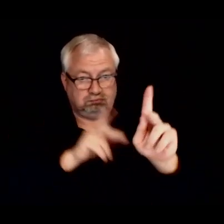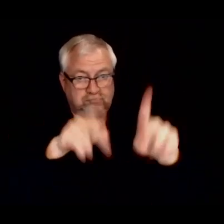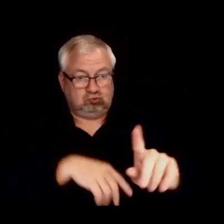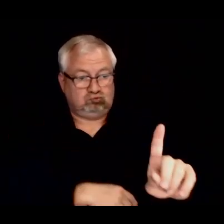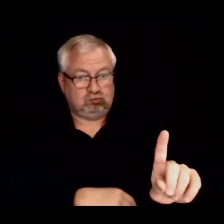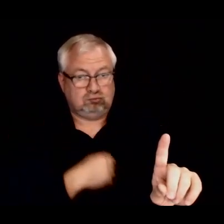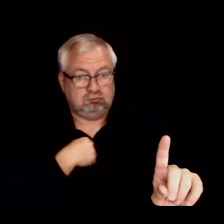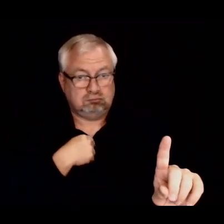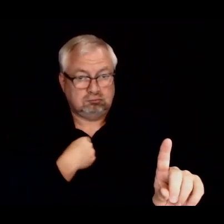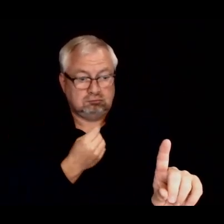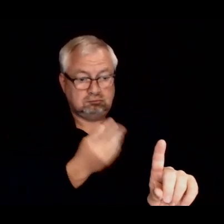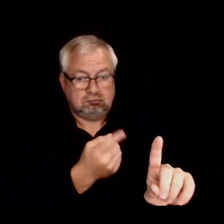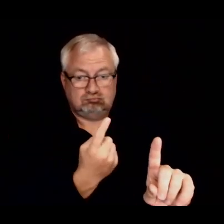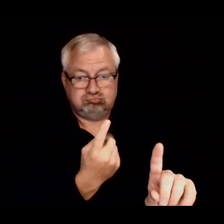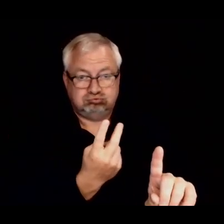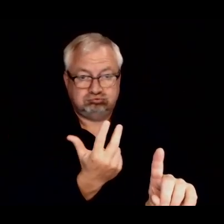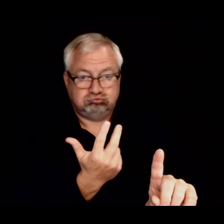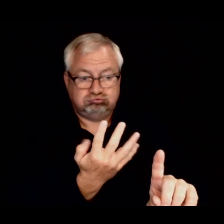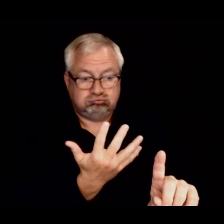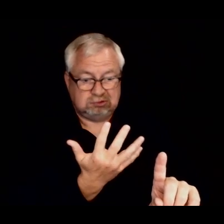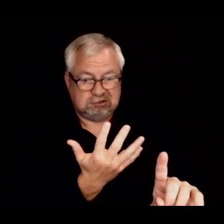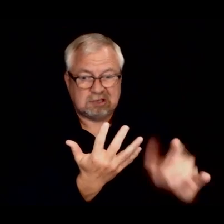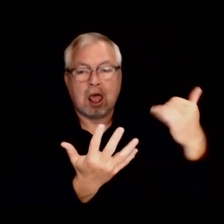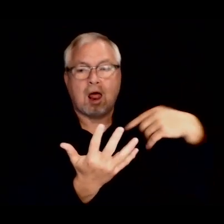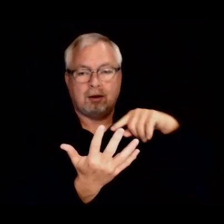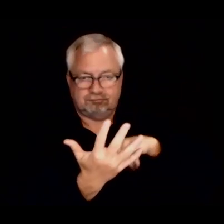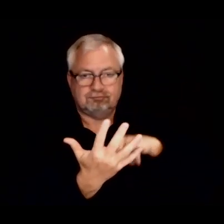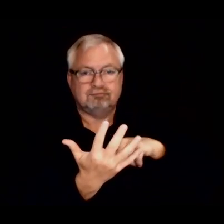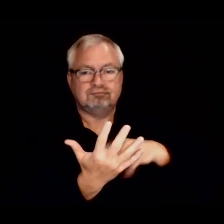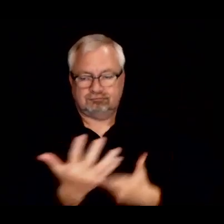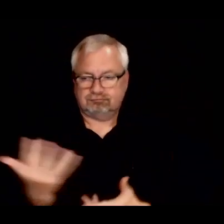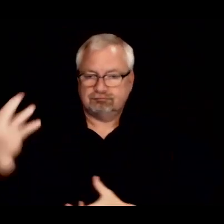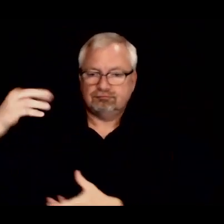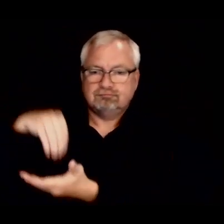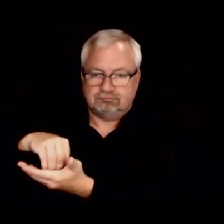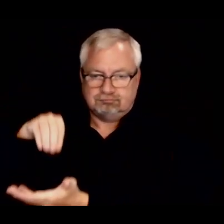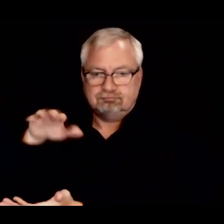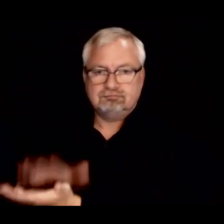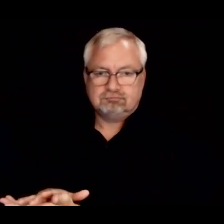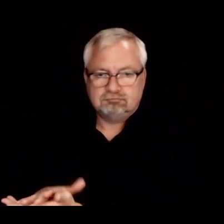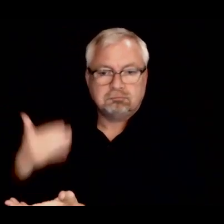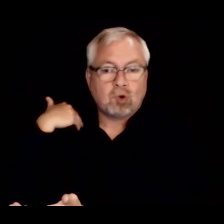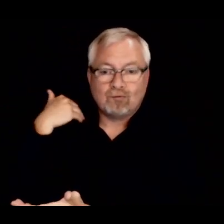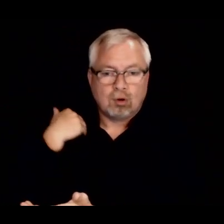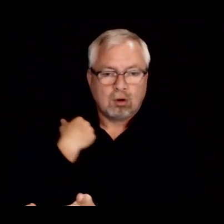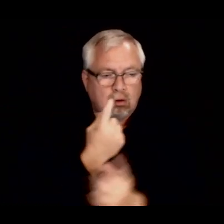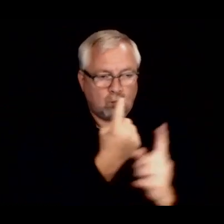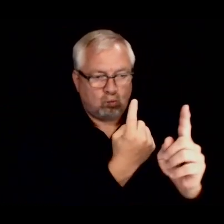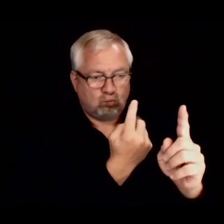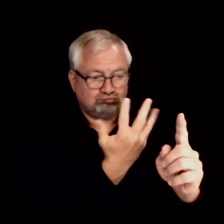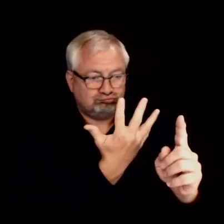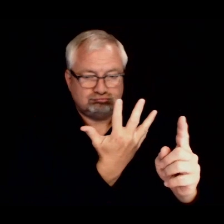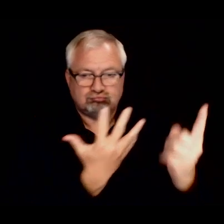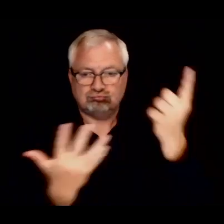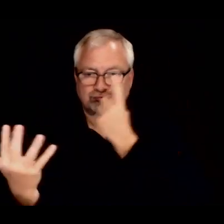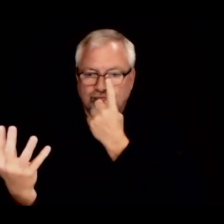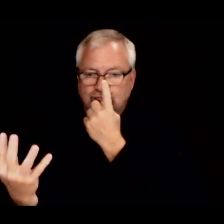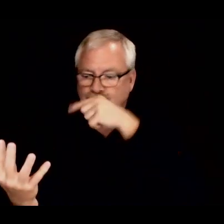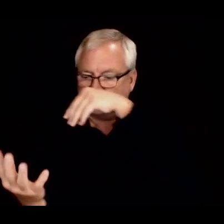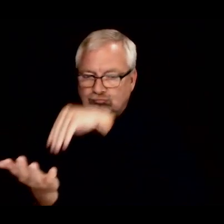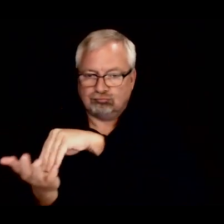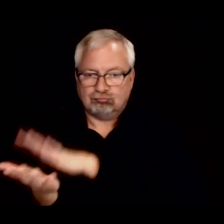was reflective of what was really happening, we wanted to update that on the website, and that does go back for the whole